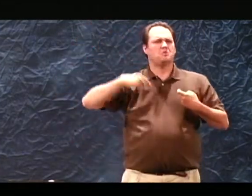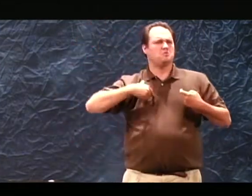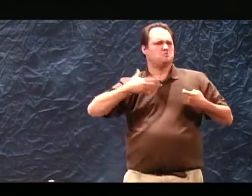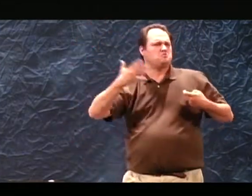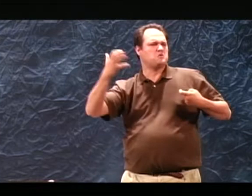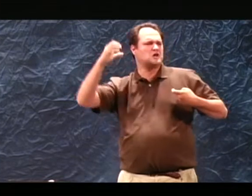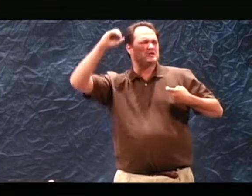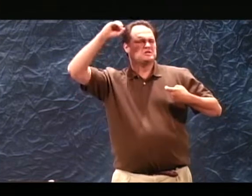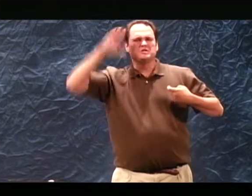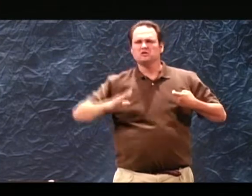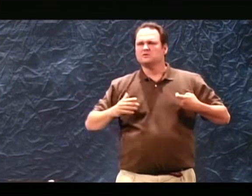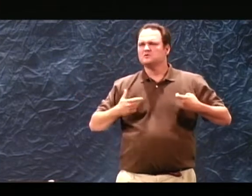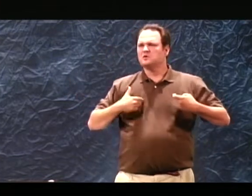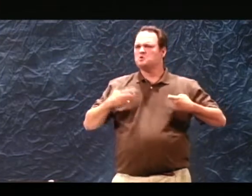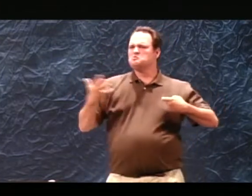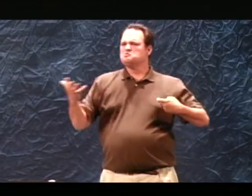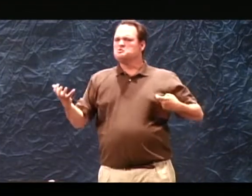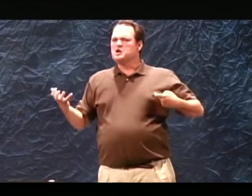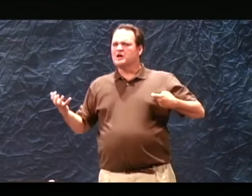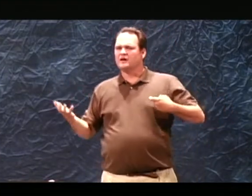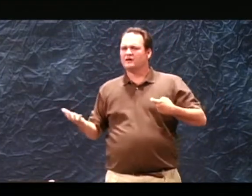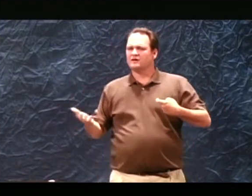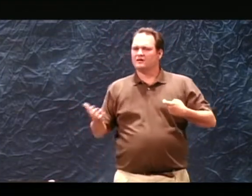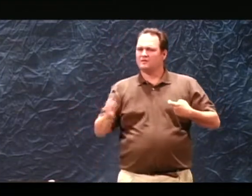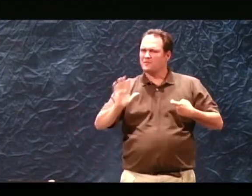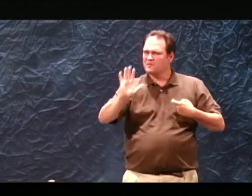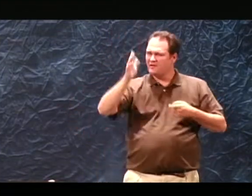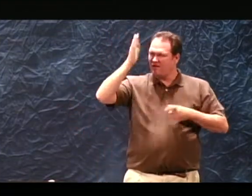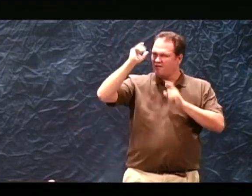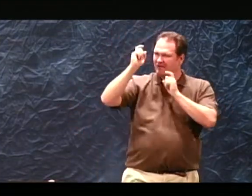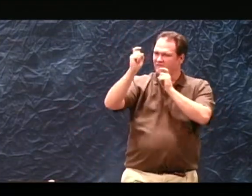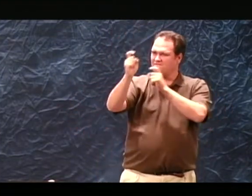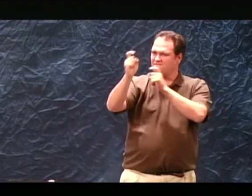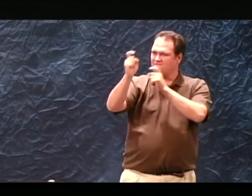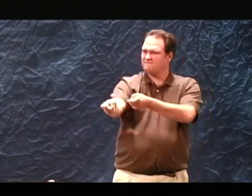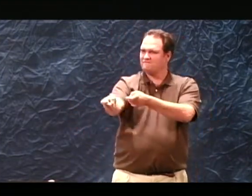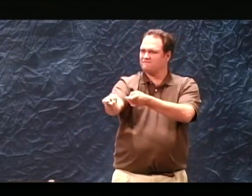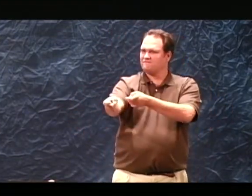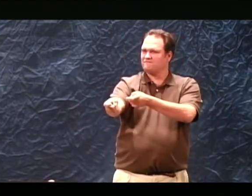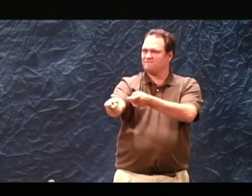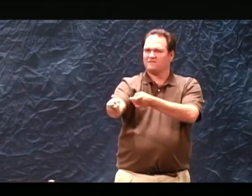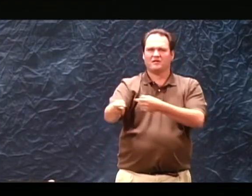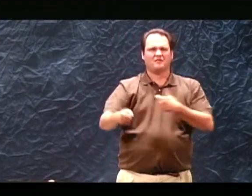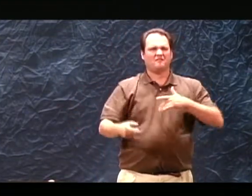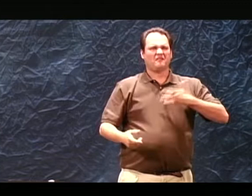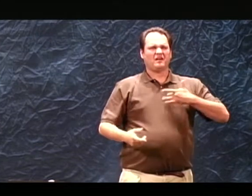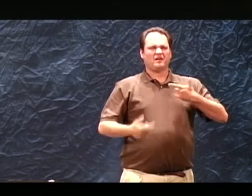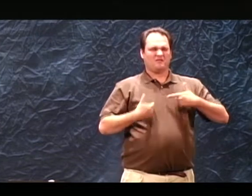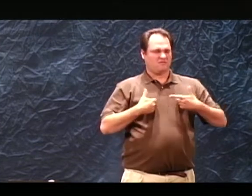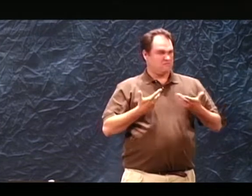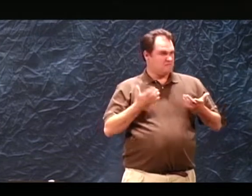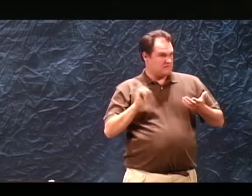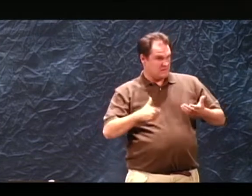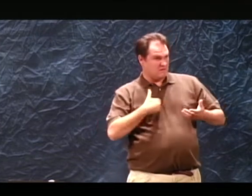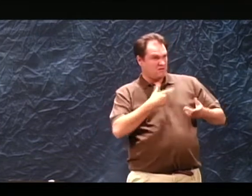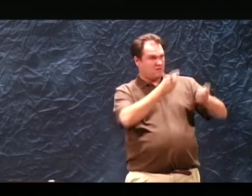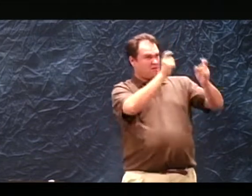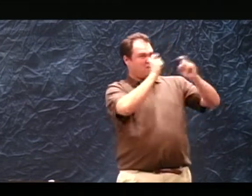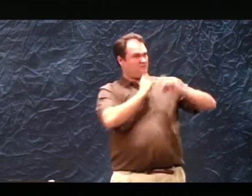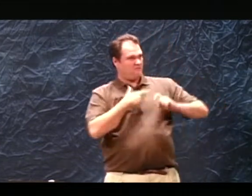how sad it is that we desire the gifts that we don't have there are many people who wish that they were preachers